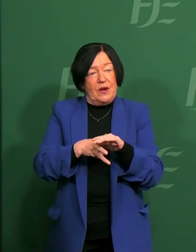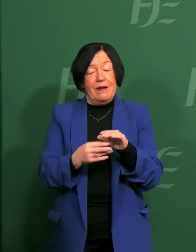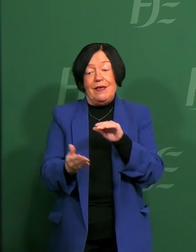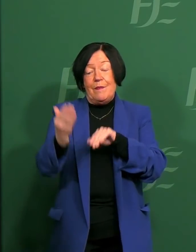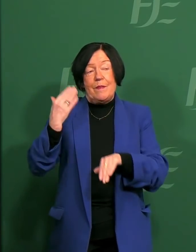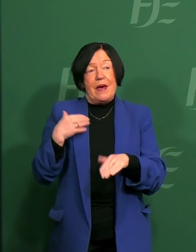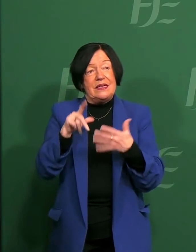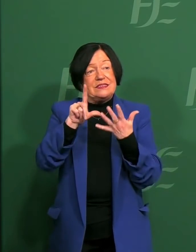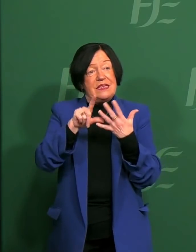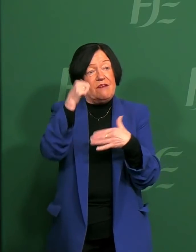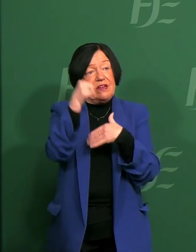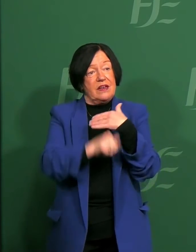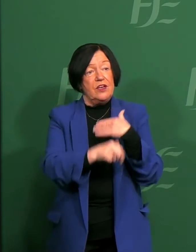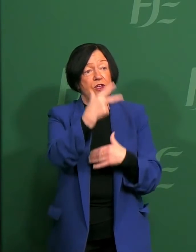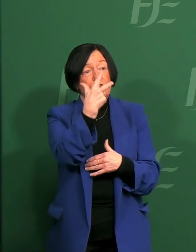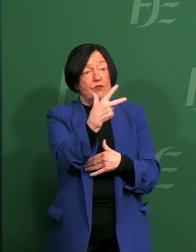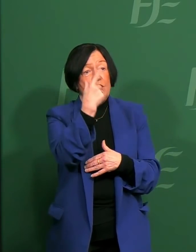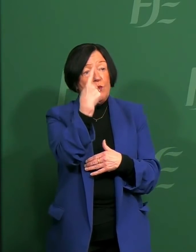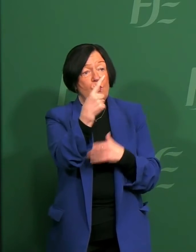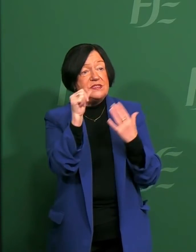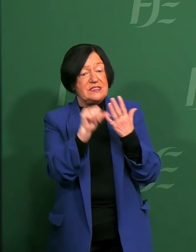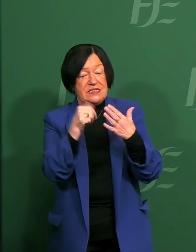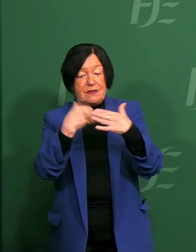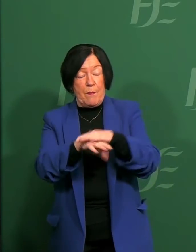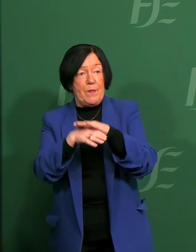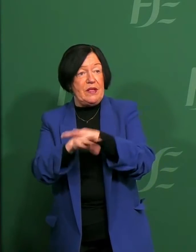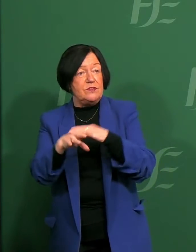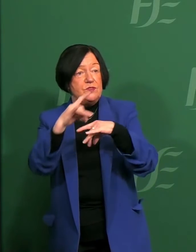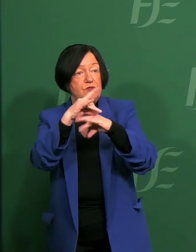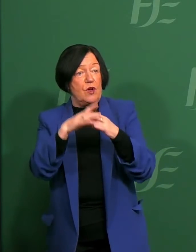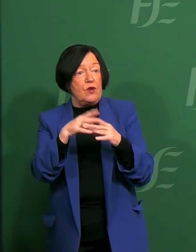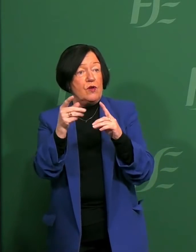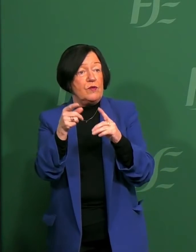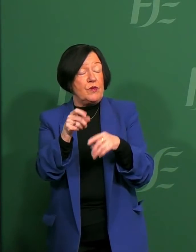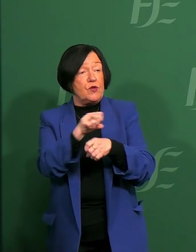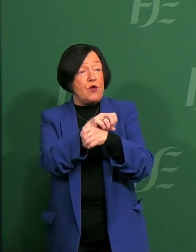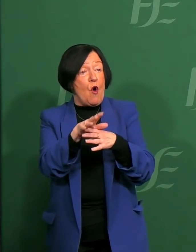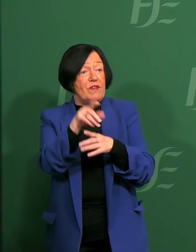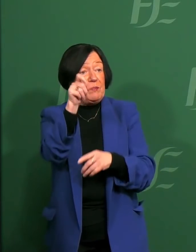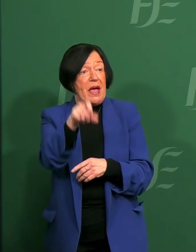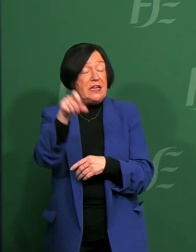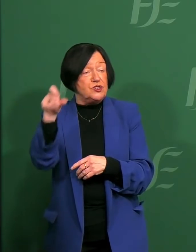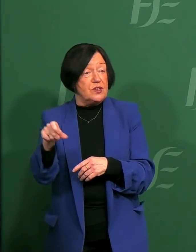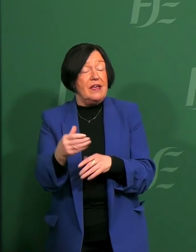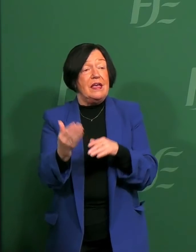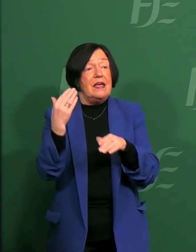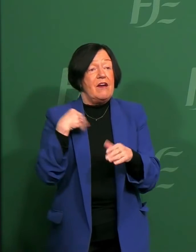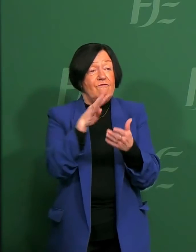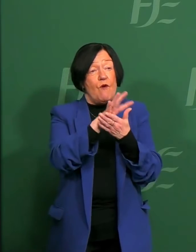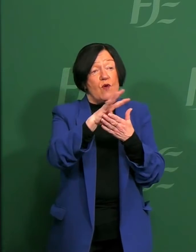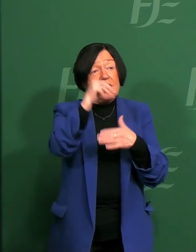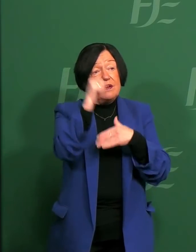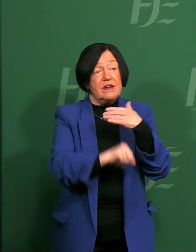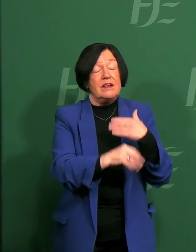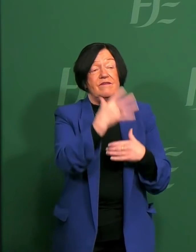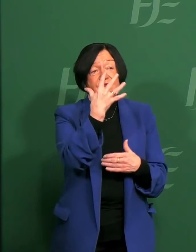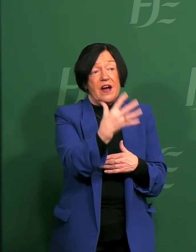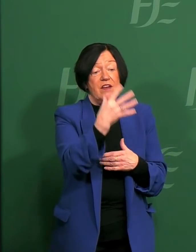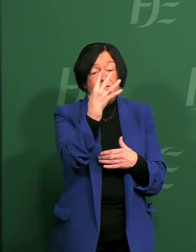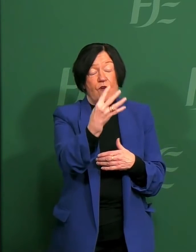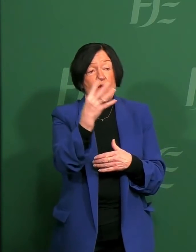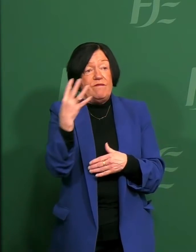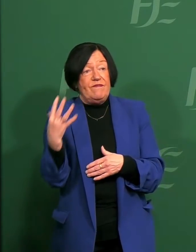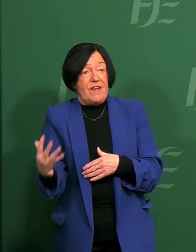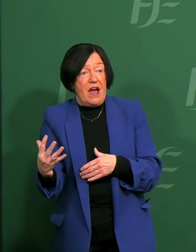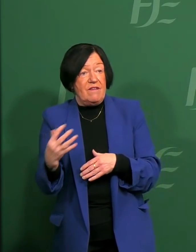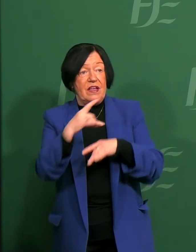past 7 days, there have been 316 admissions of COVID patients to hospital. And in the past 14 days, 545 have